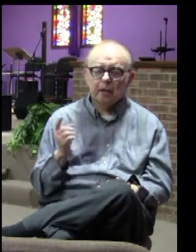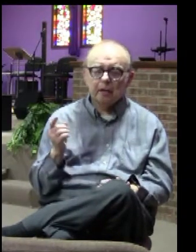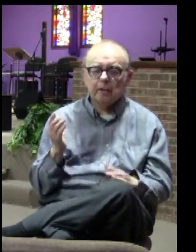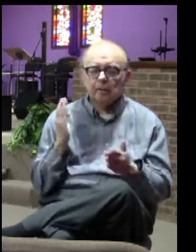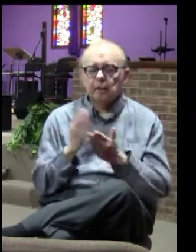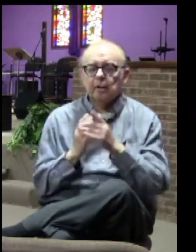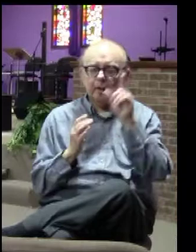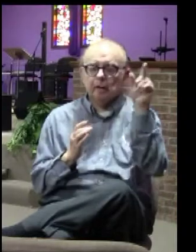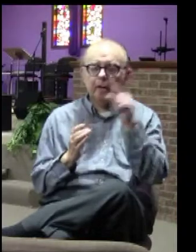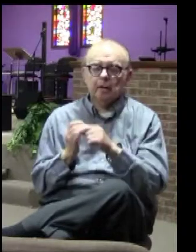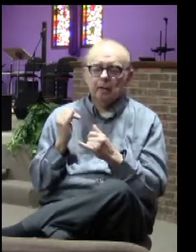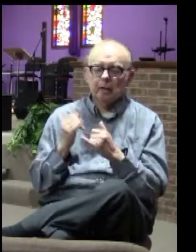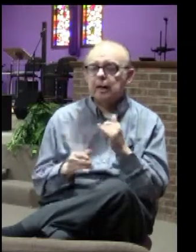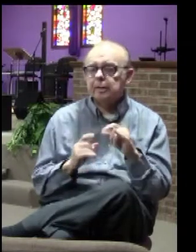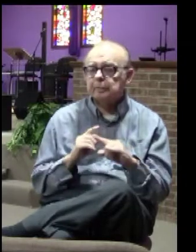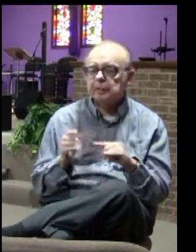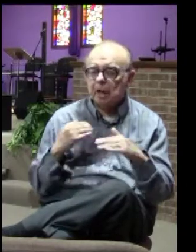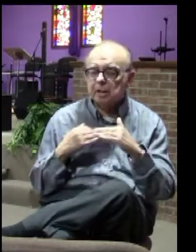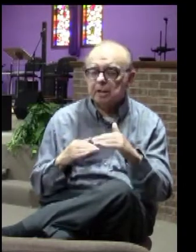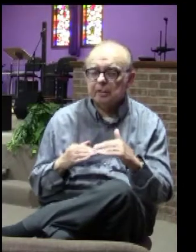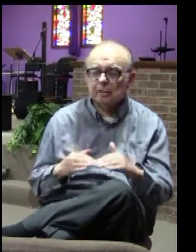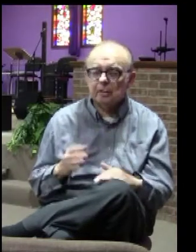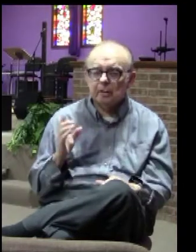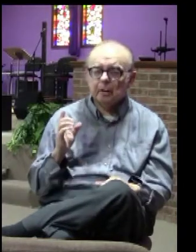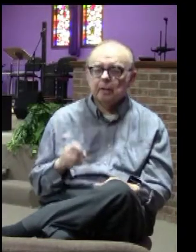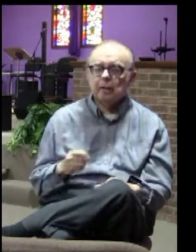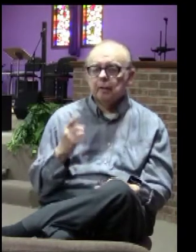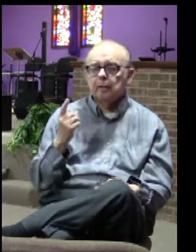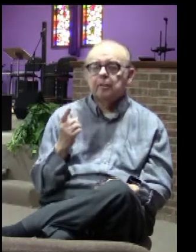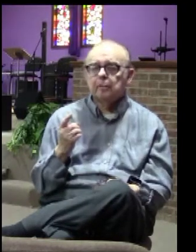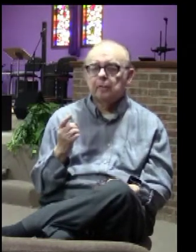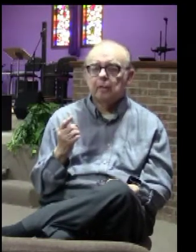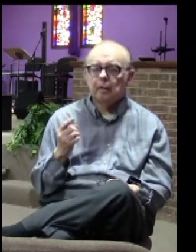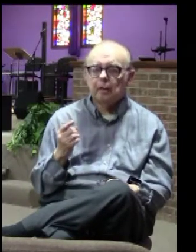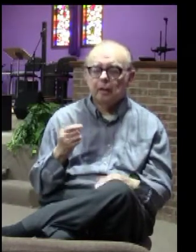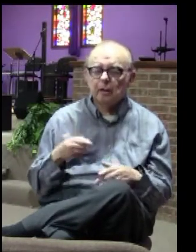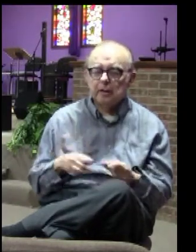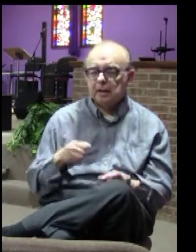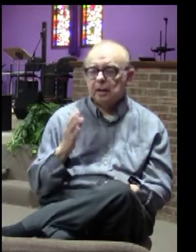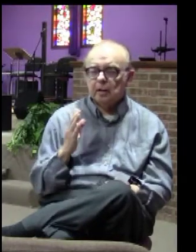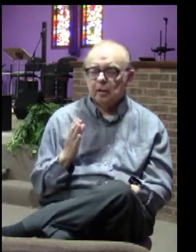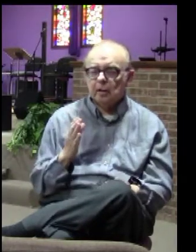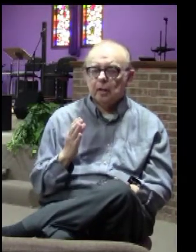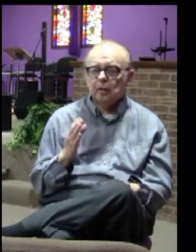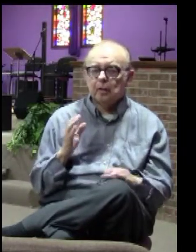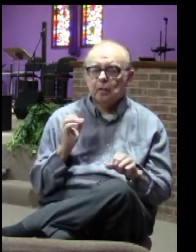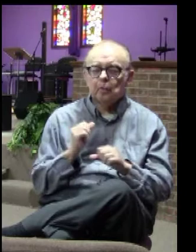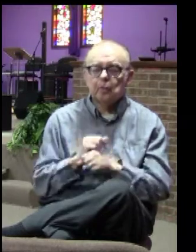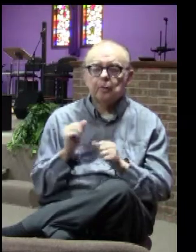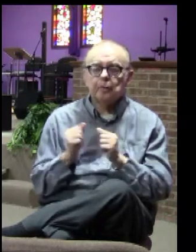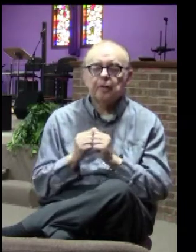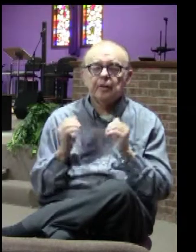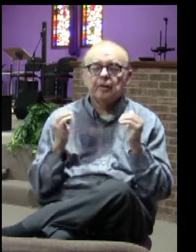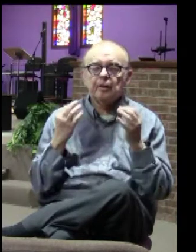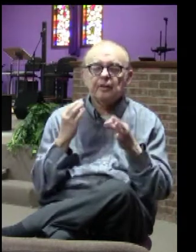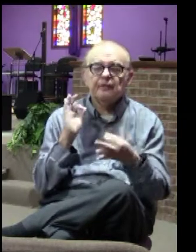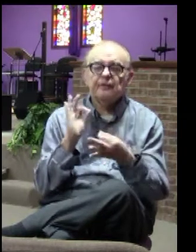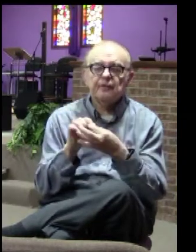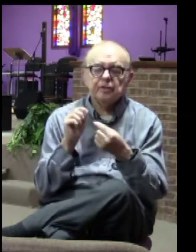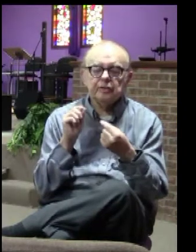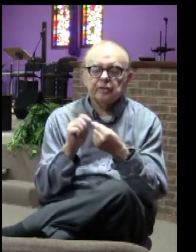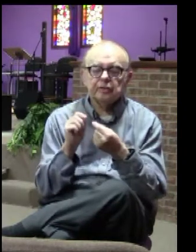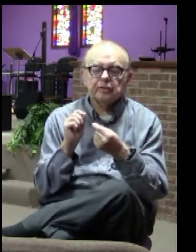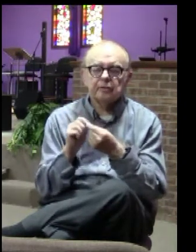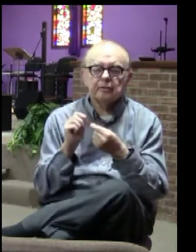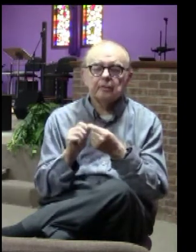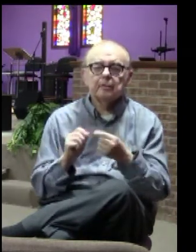slide, but last but not least, we've got to understand and let God deal with the vengeance.